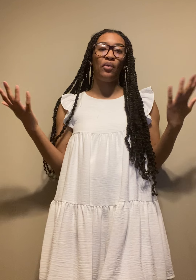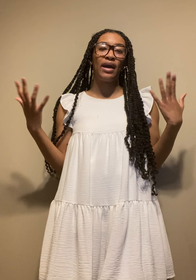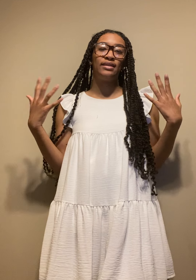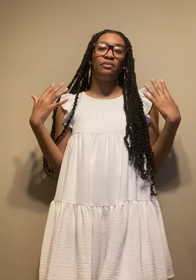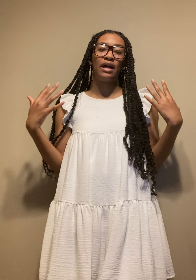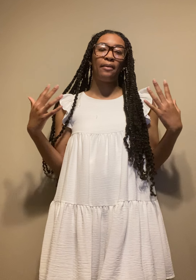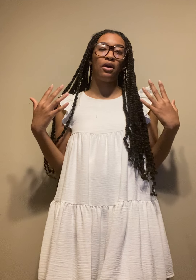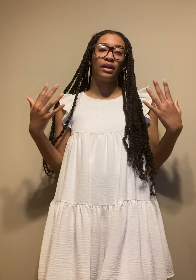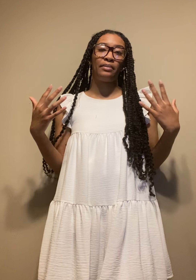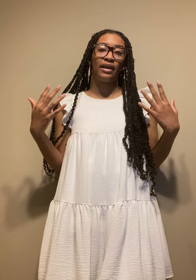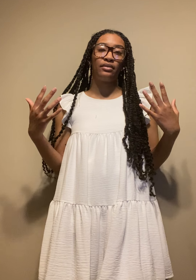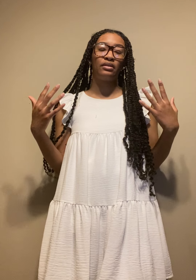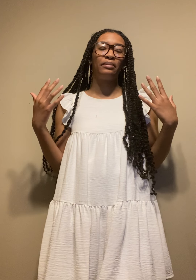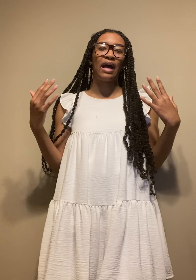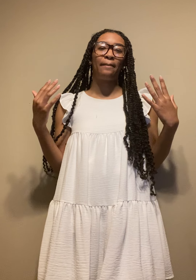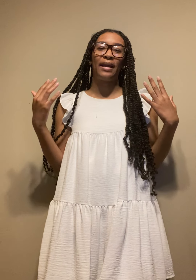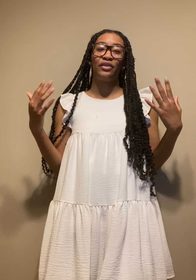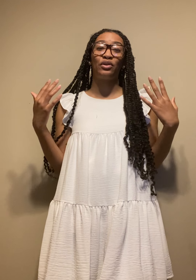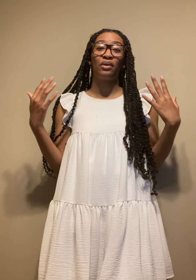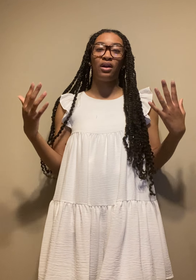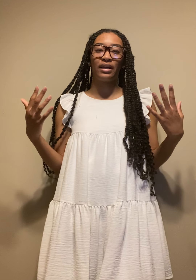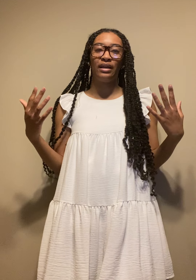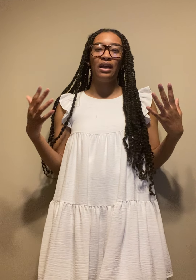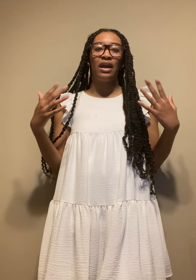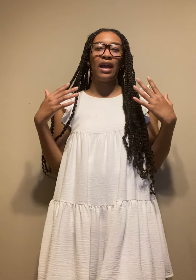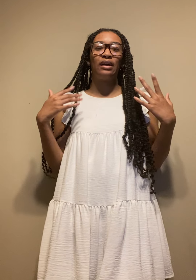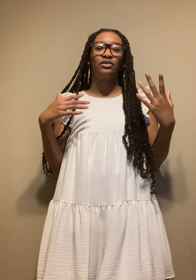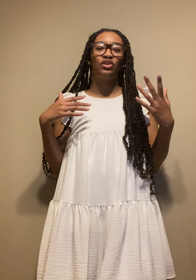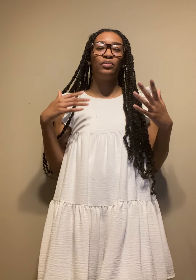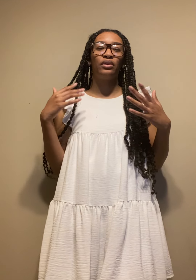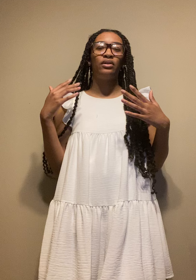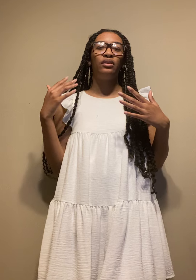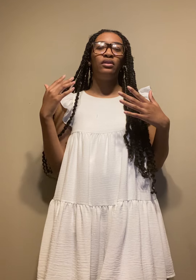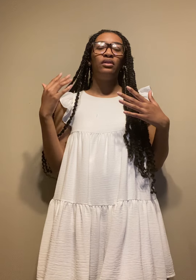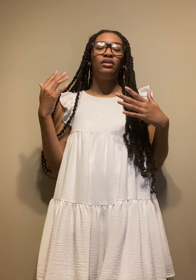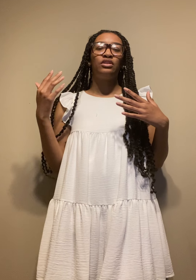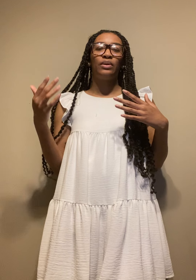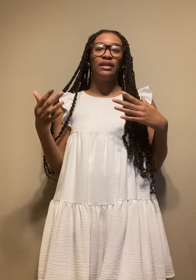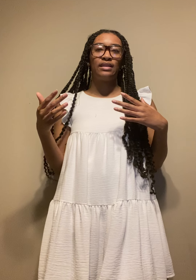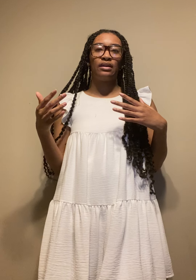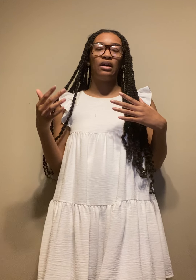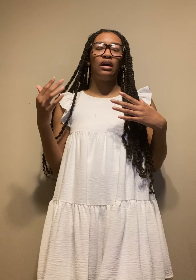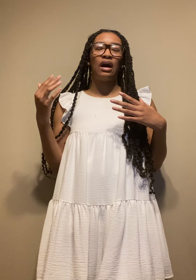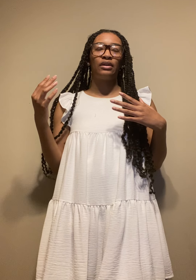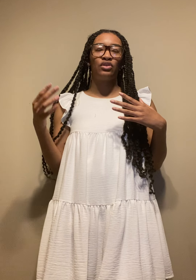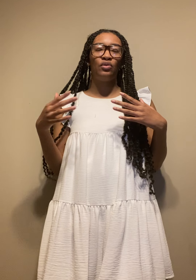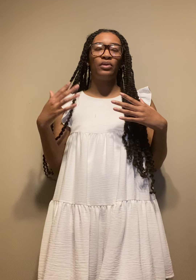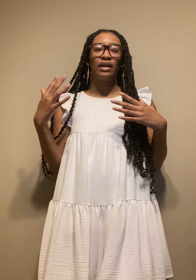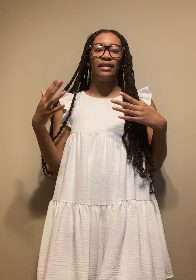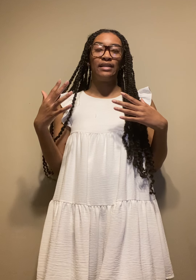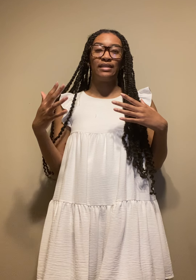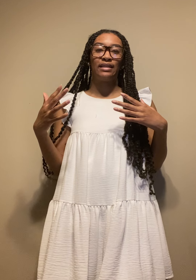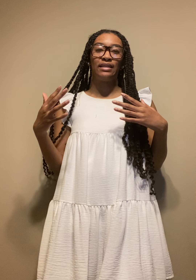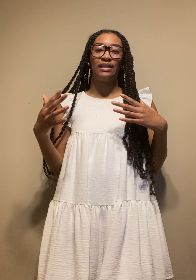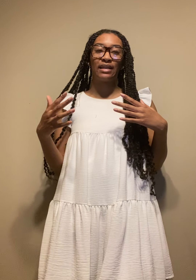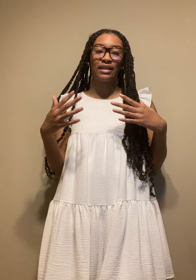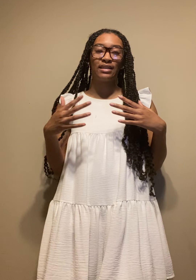as the Black Panther Party in 20 October 1966.